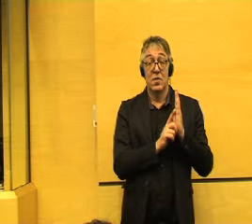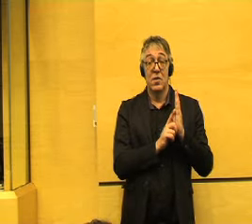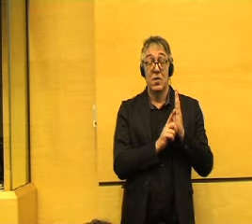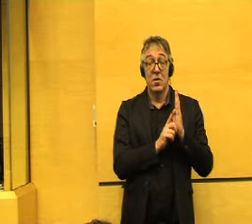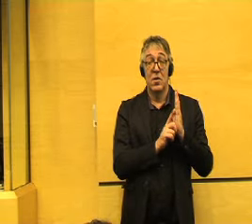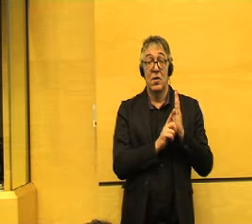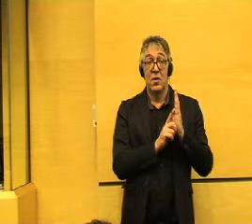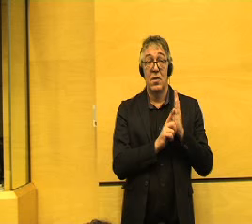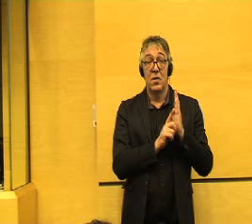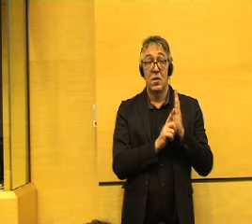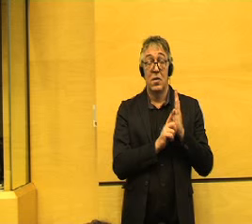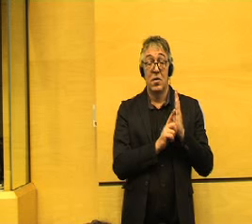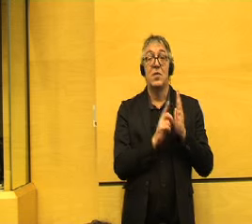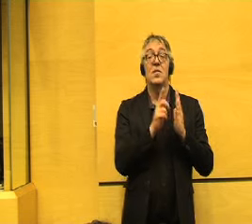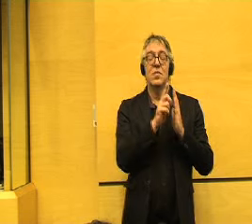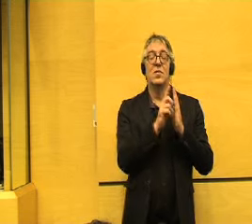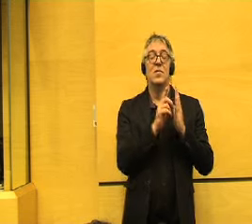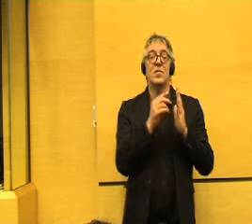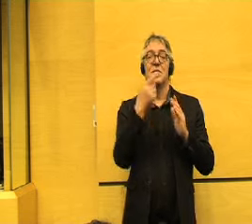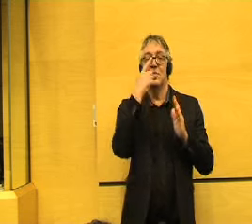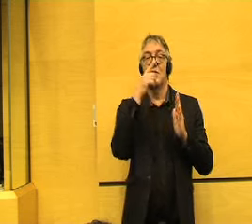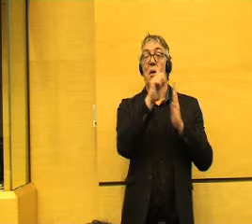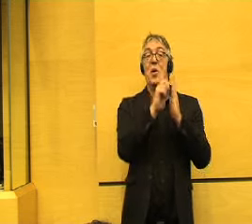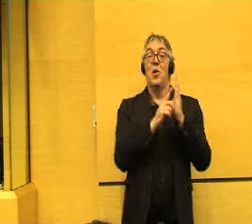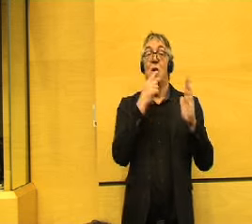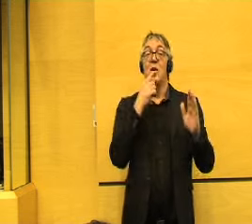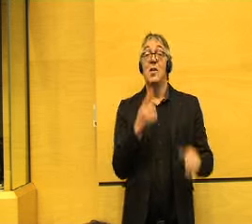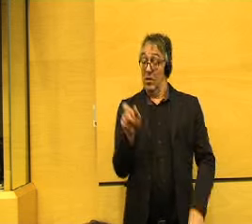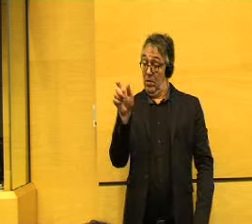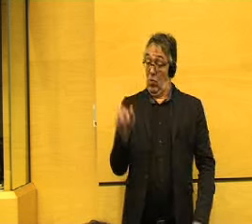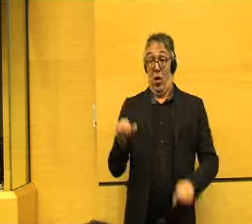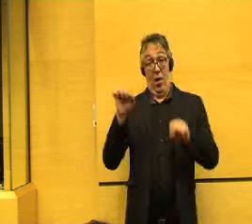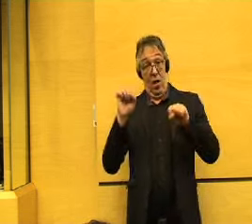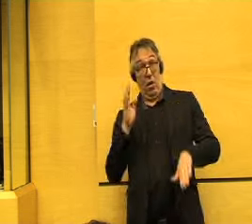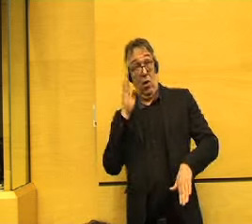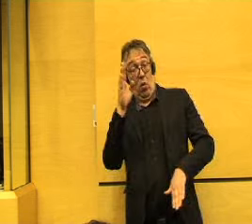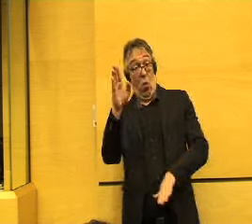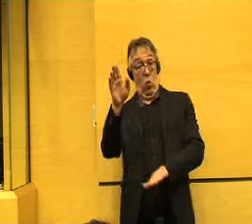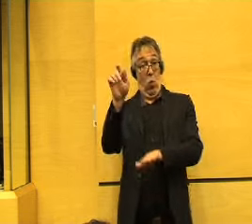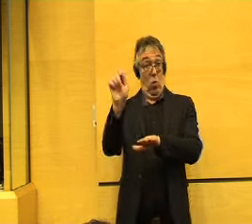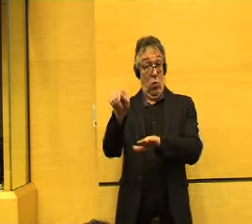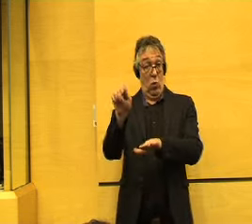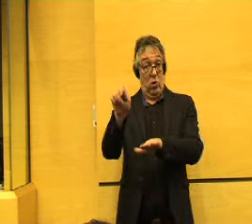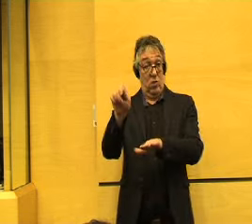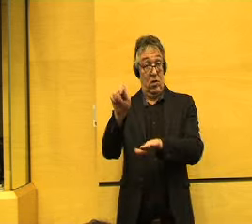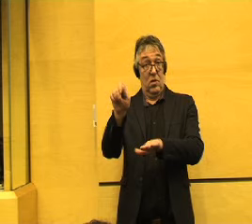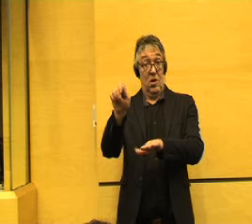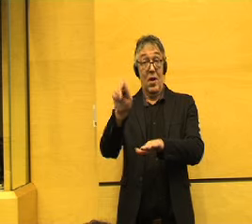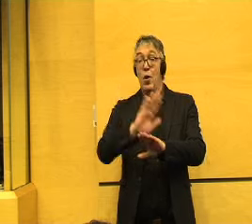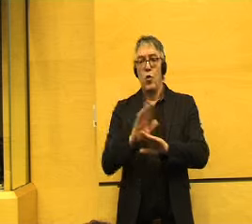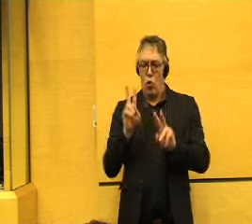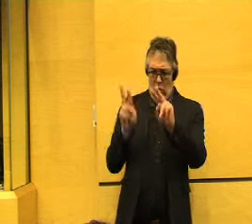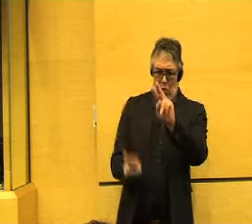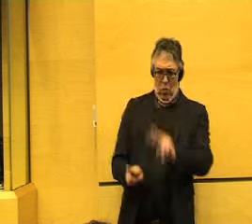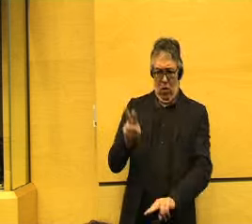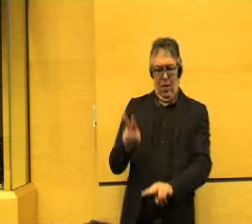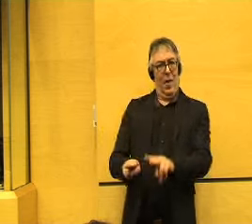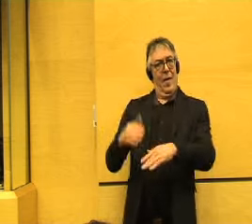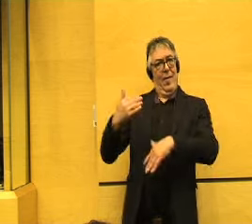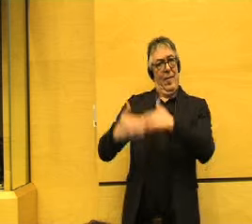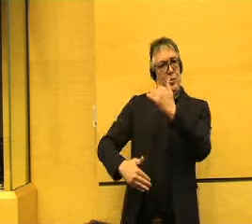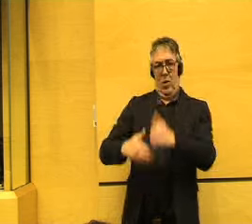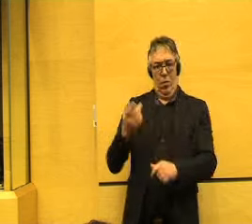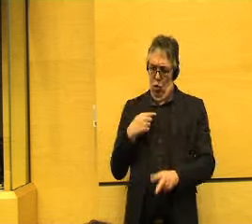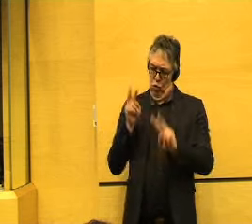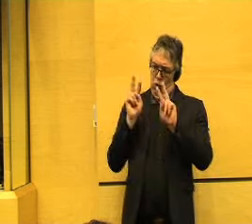not his or her disabilities. Be they physical or intellectual disabilities, as